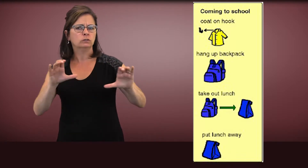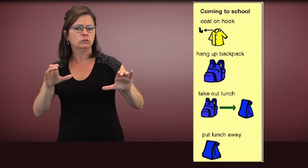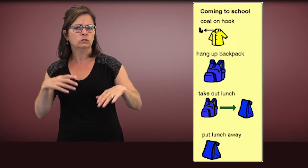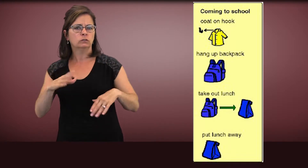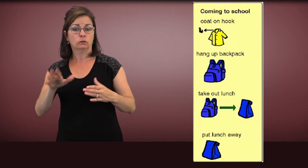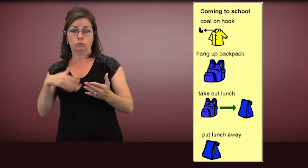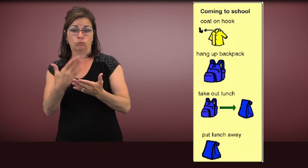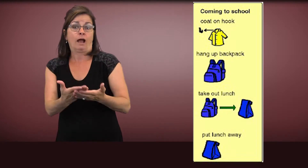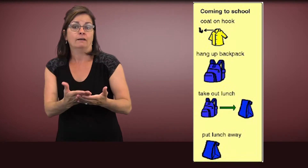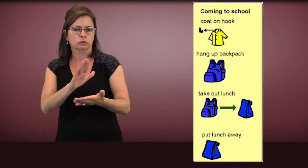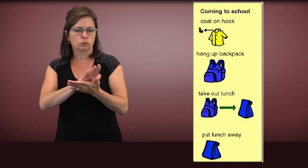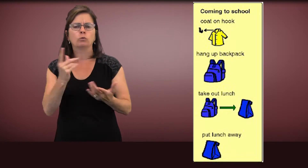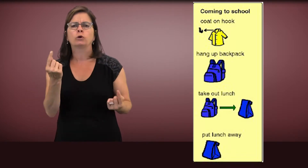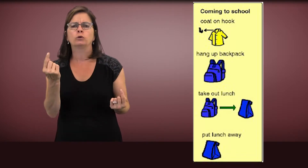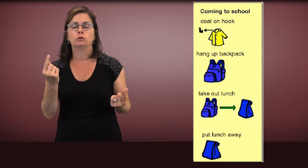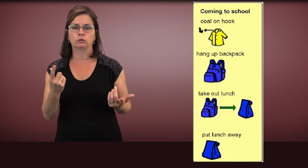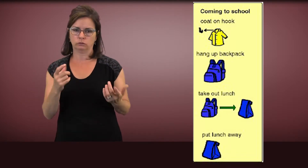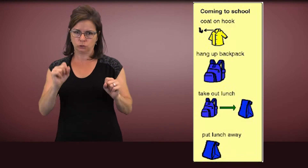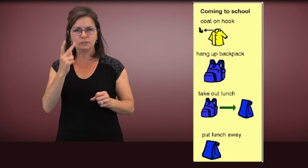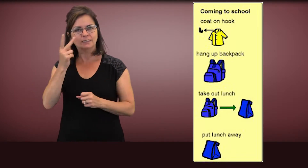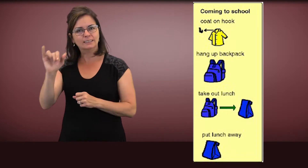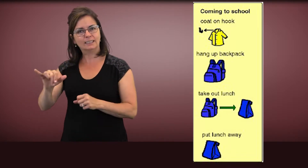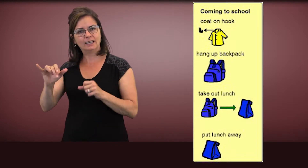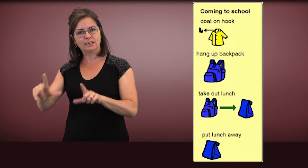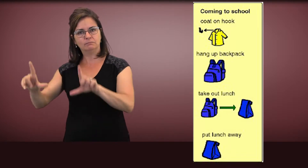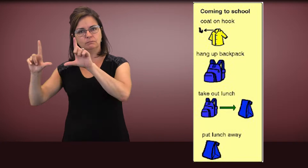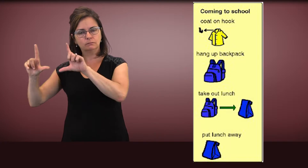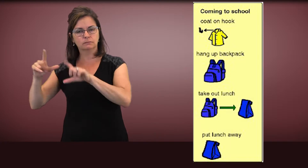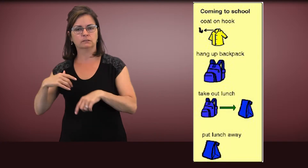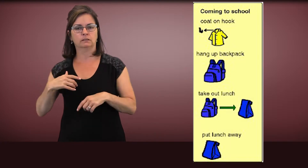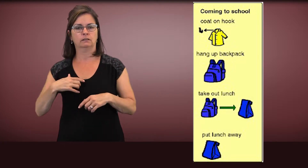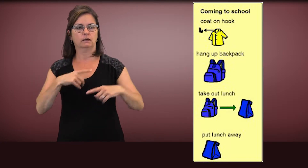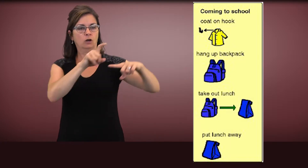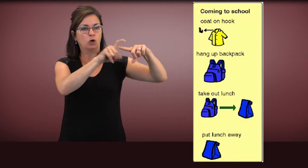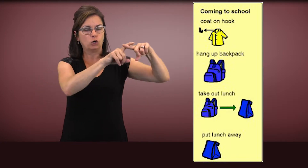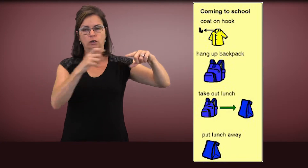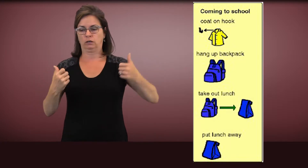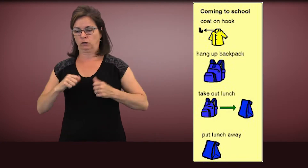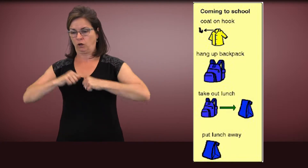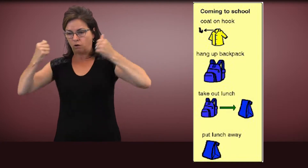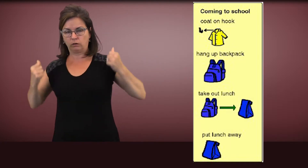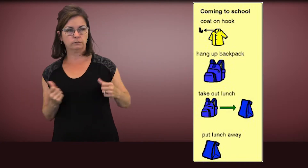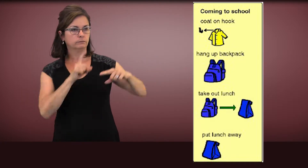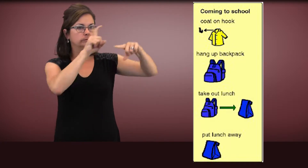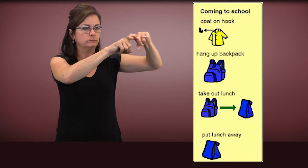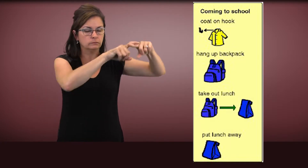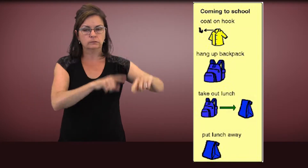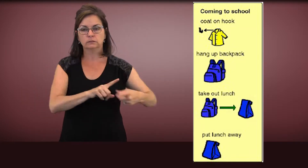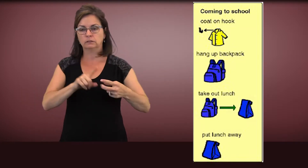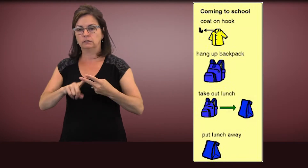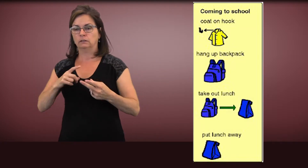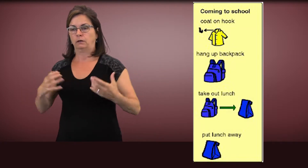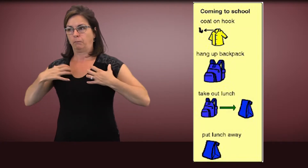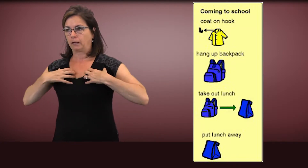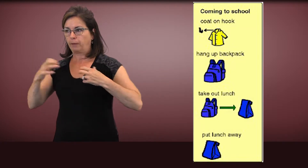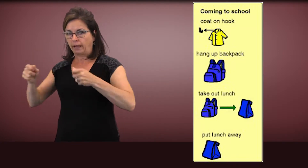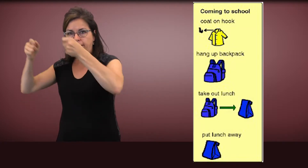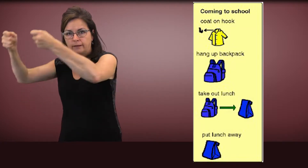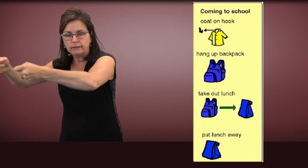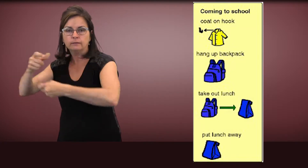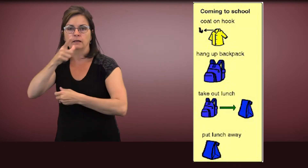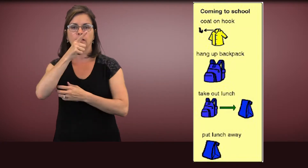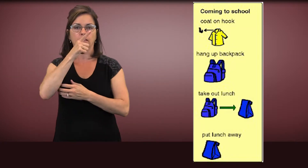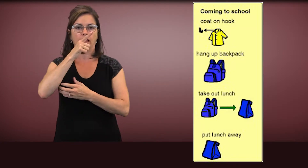what do we do when we get to school. And you can see it shows we put our coat on the hook, we hang up our backpack, we take